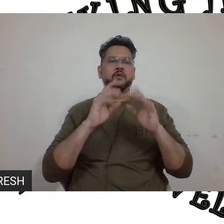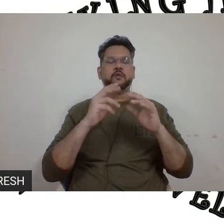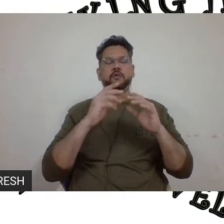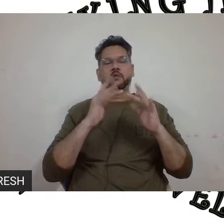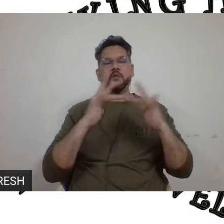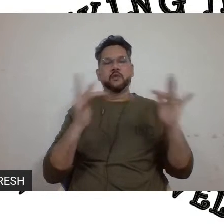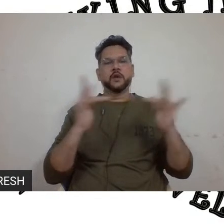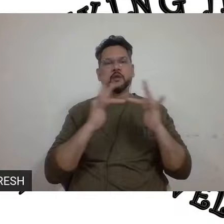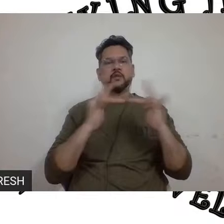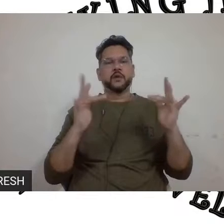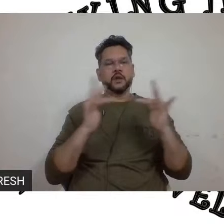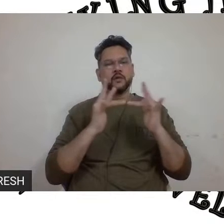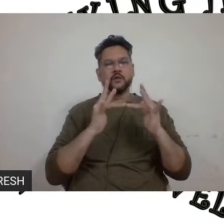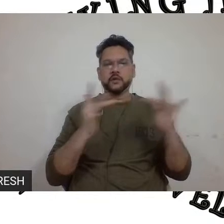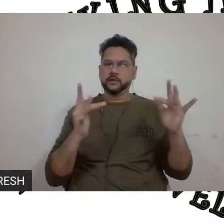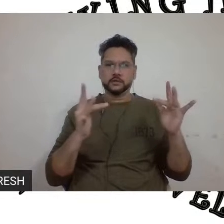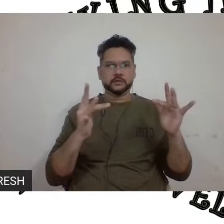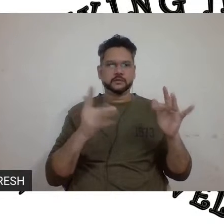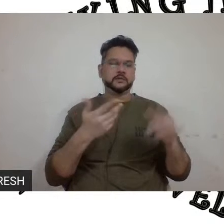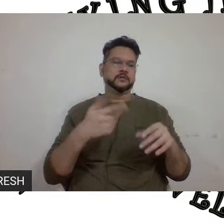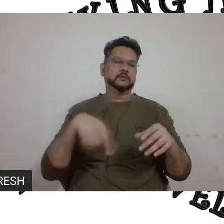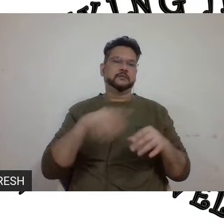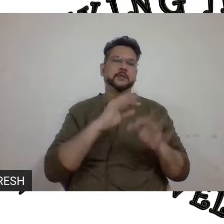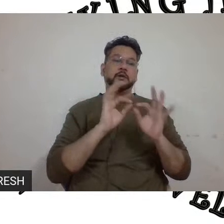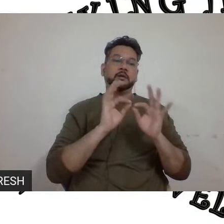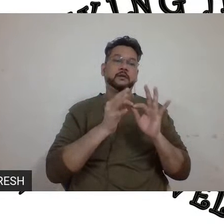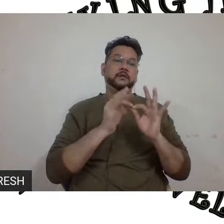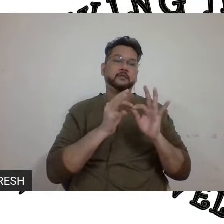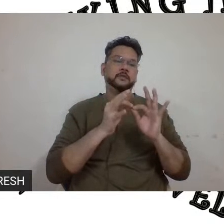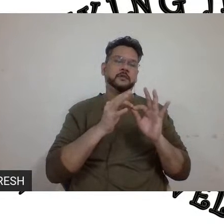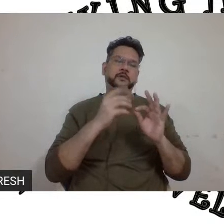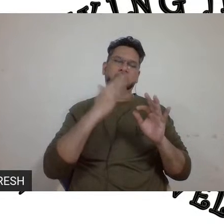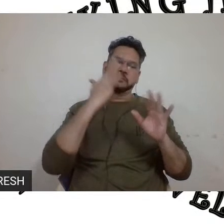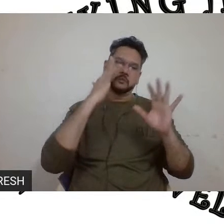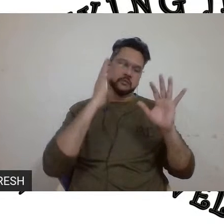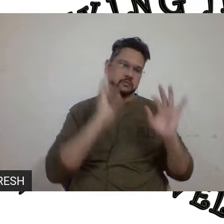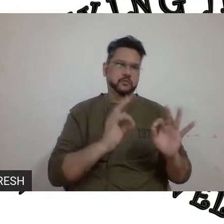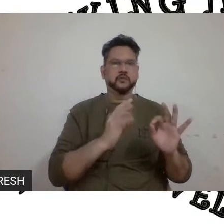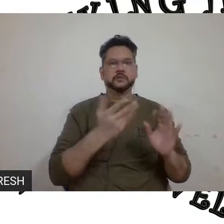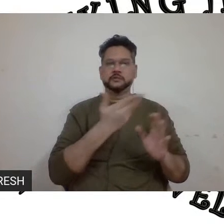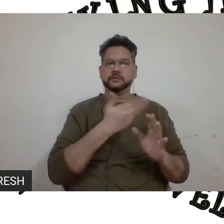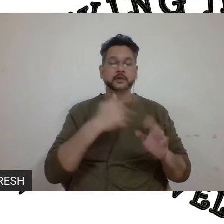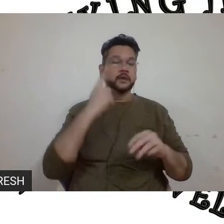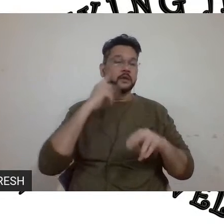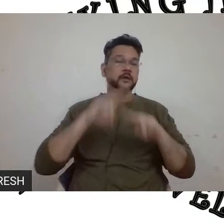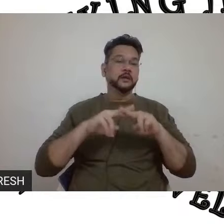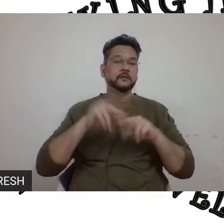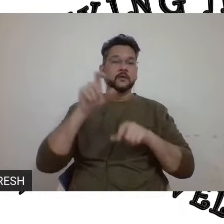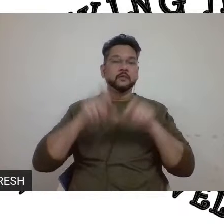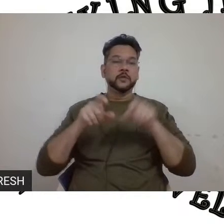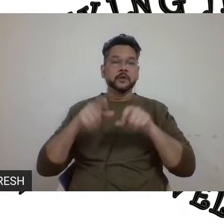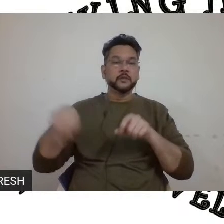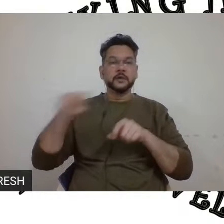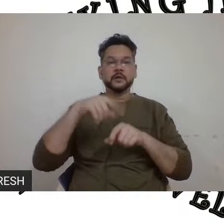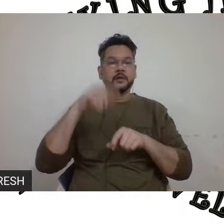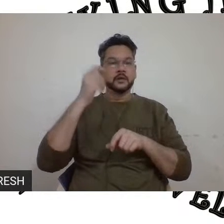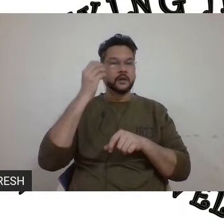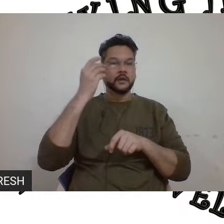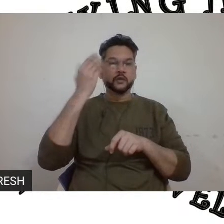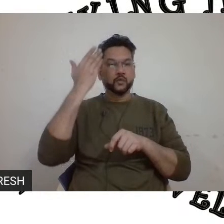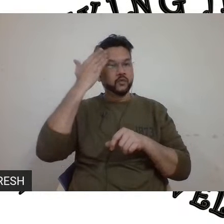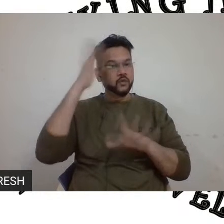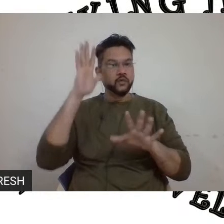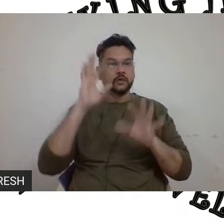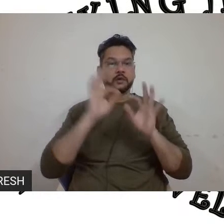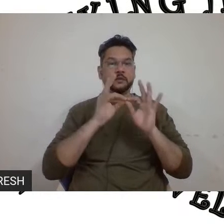of things, if they don't exist, and people are not aware about those, so it becomes a huge, huge challenge. And